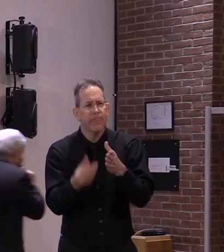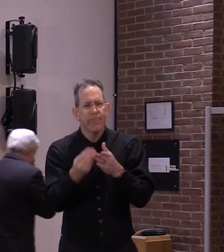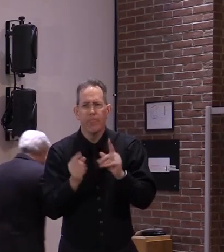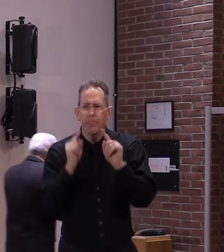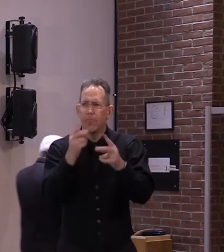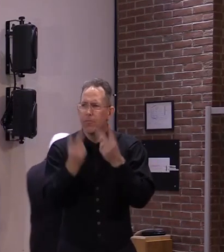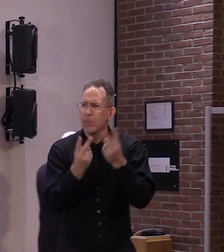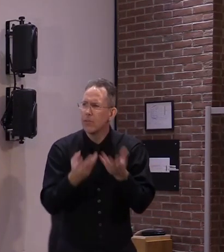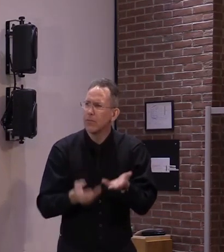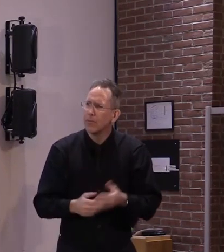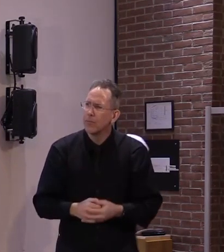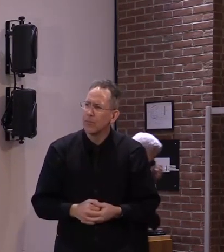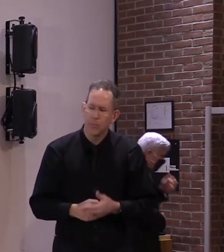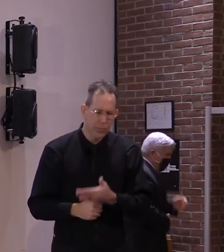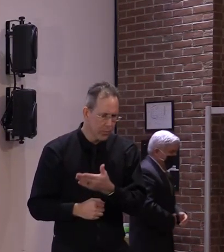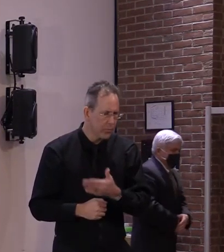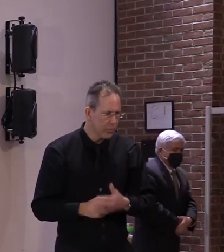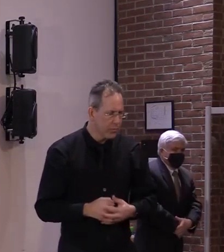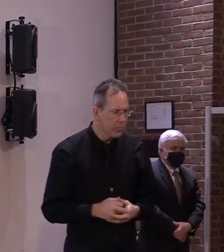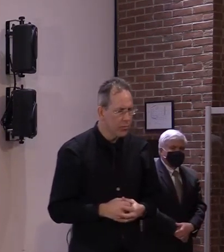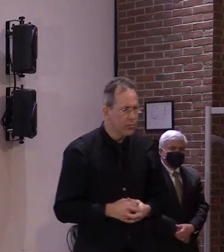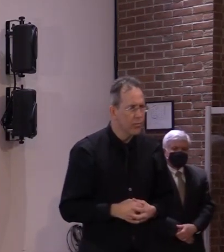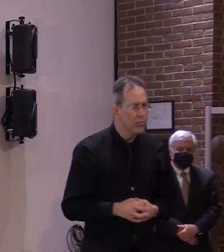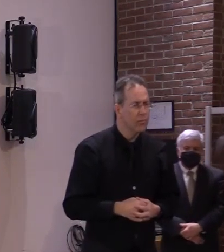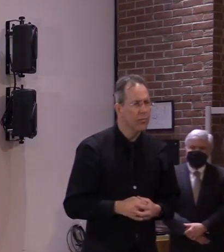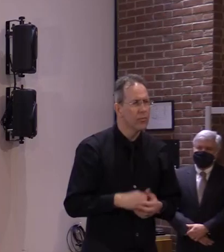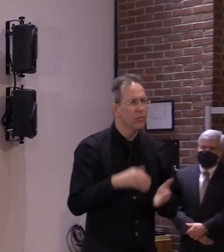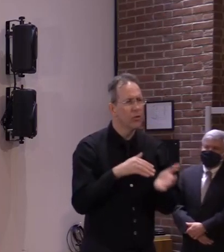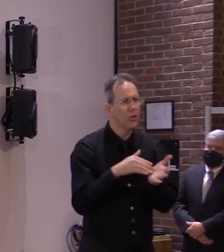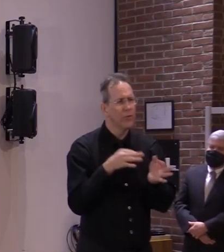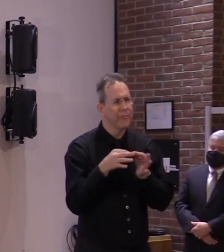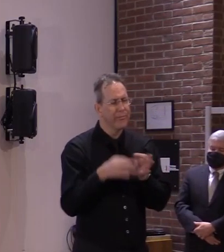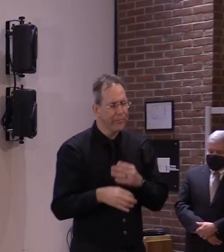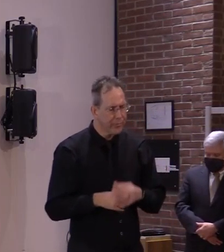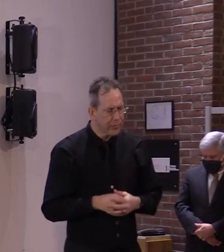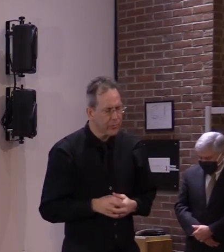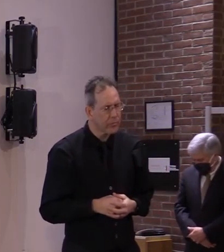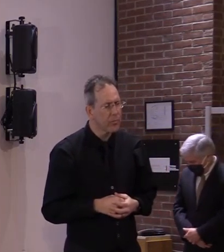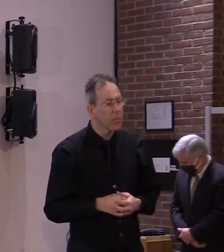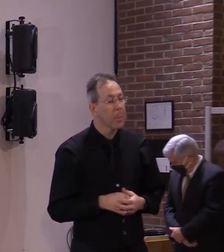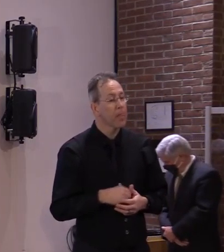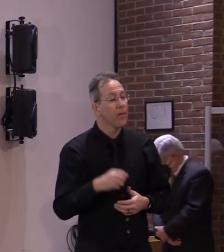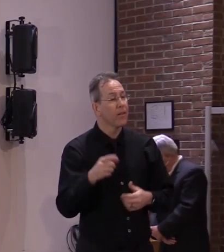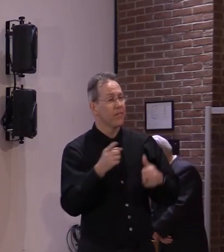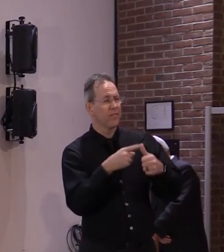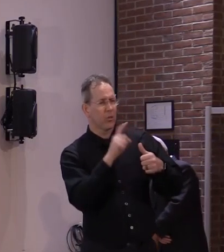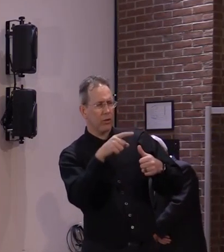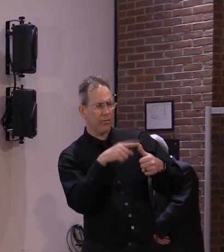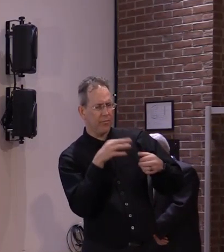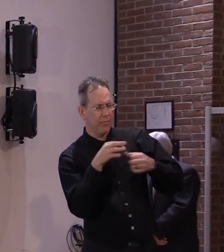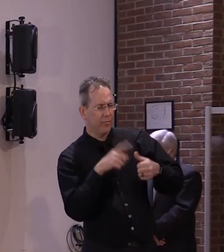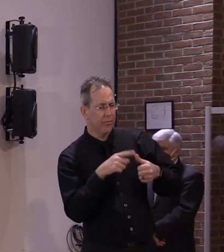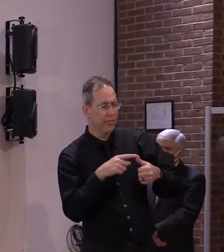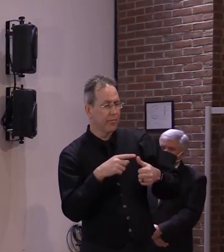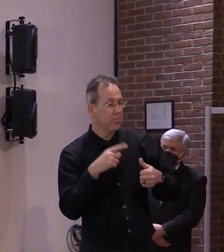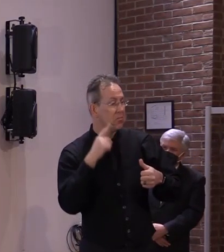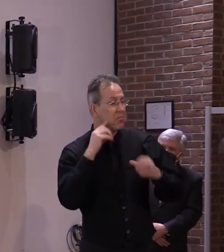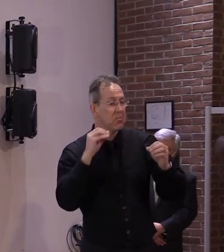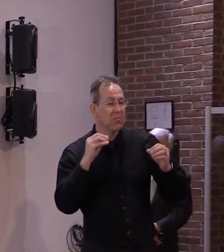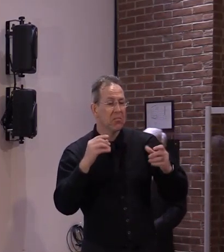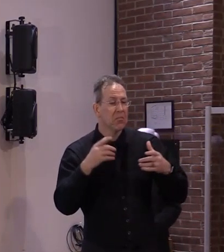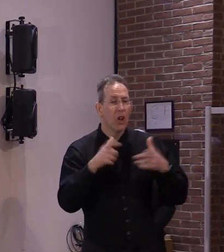Yeah, first off, we're not aware of a major outbreak related to a funeral recently. There have been a